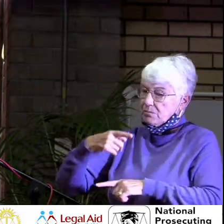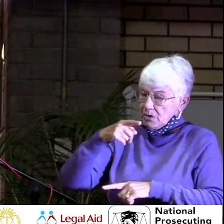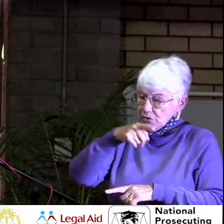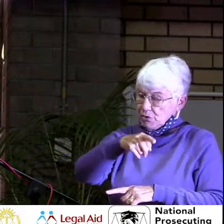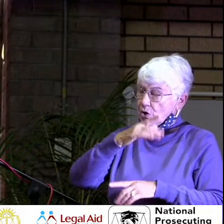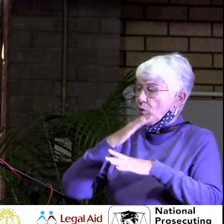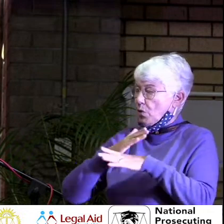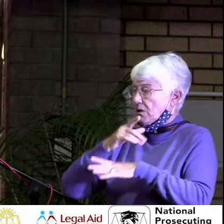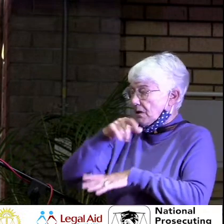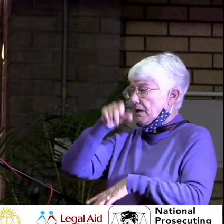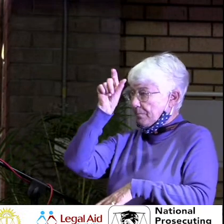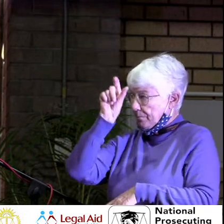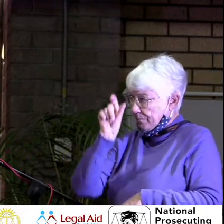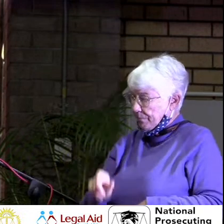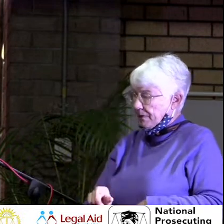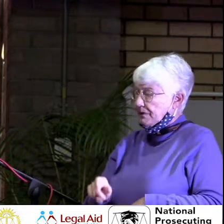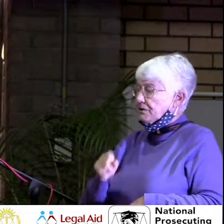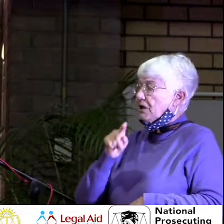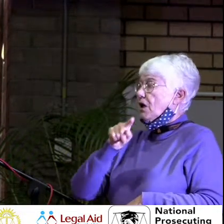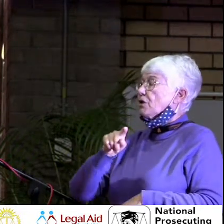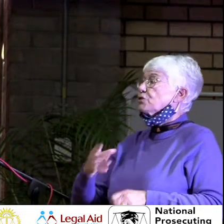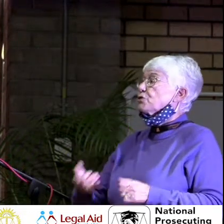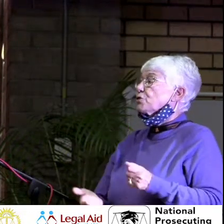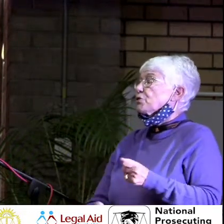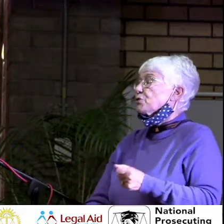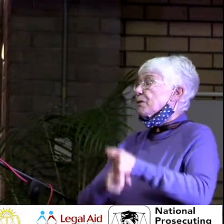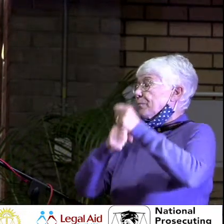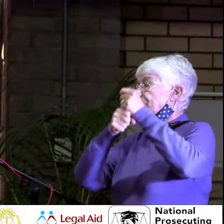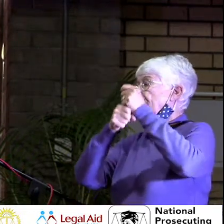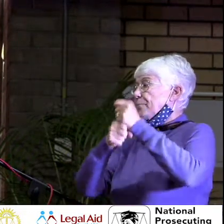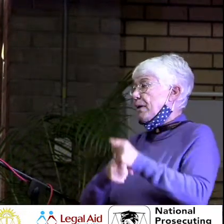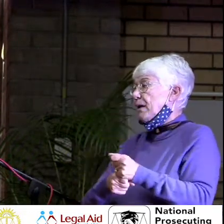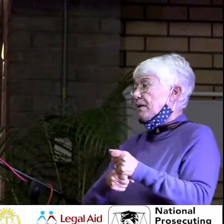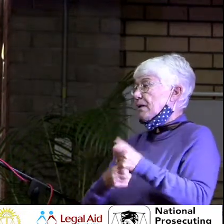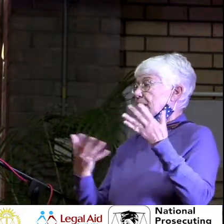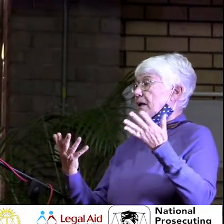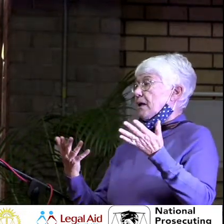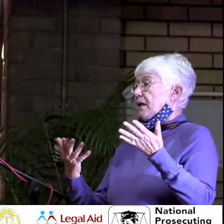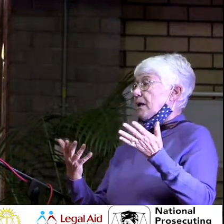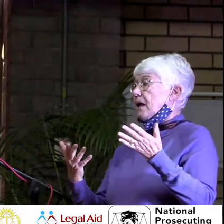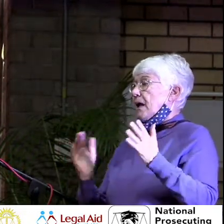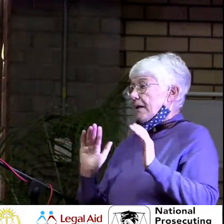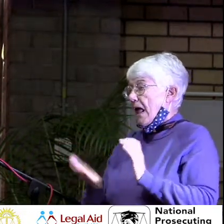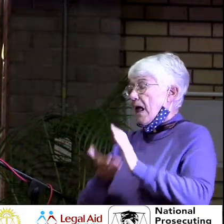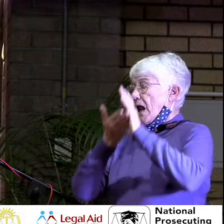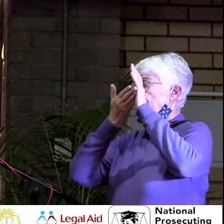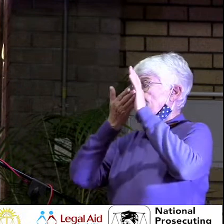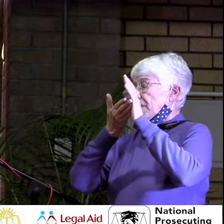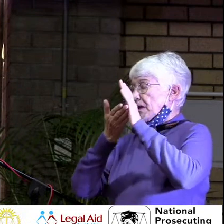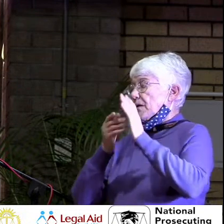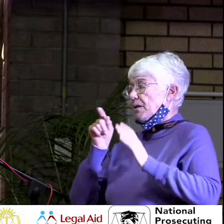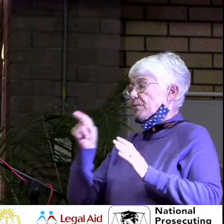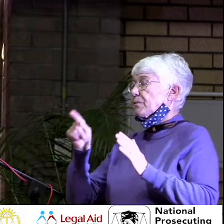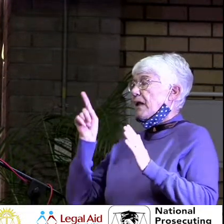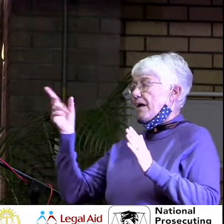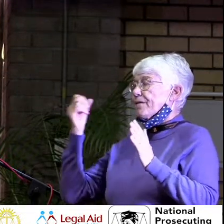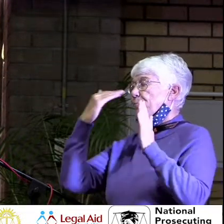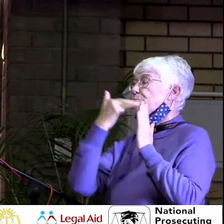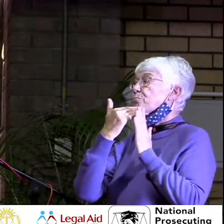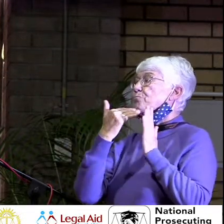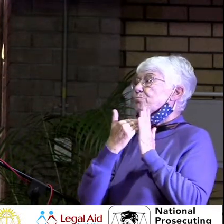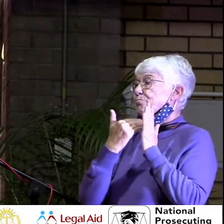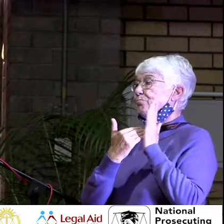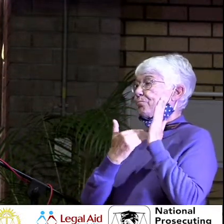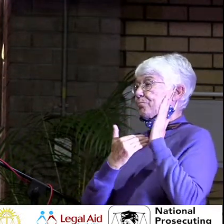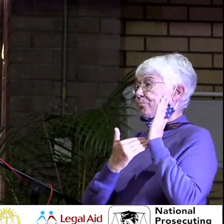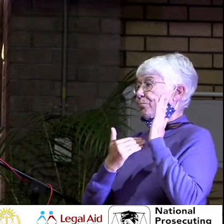this incarcerated and sentenced offender will go through until the time of release. So there is an